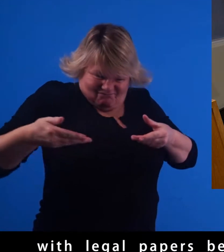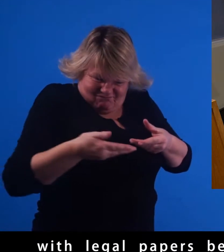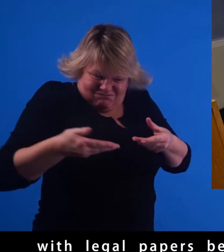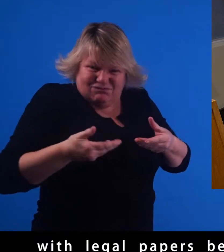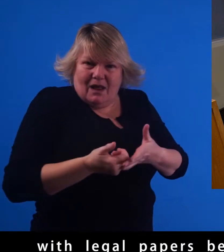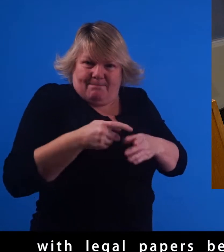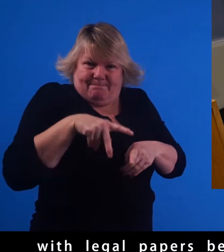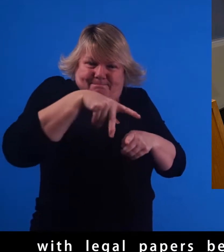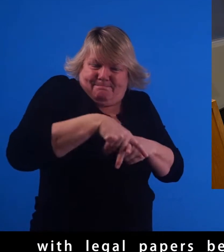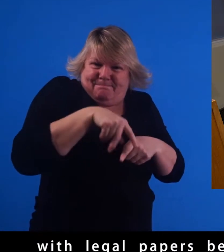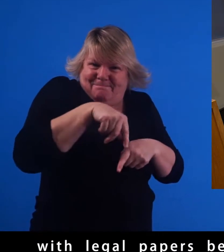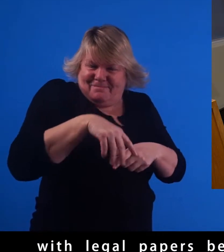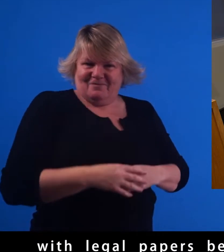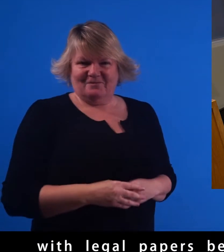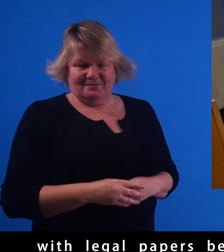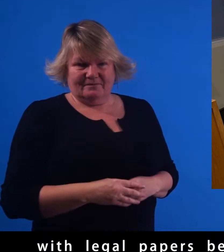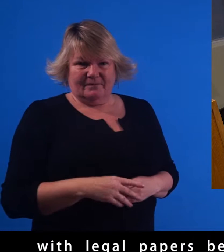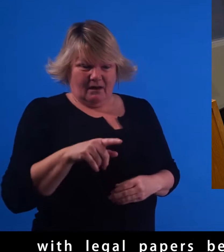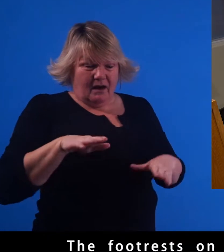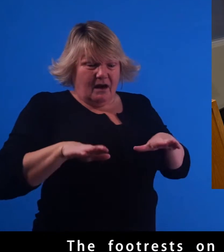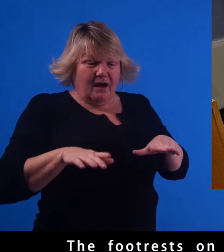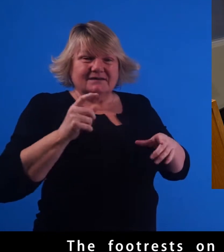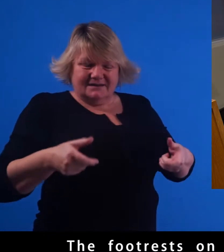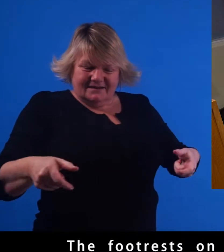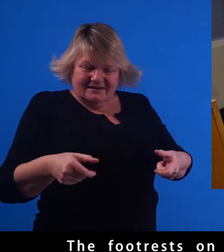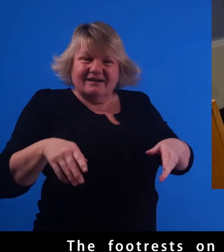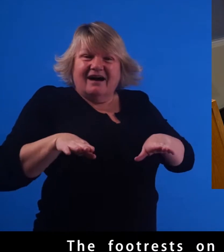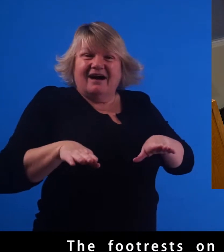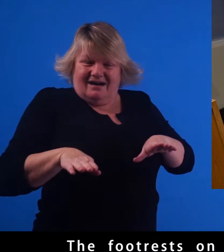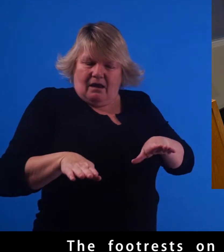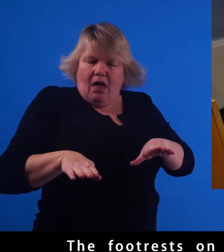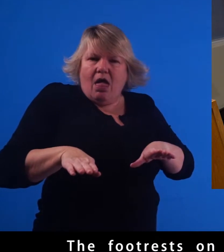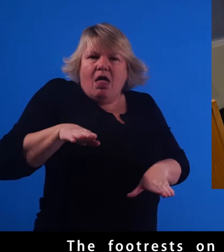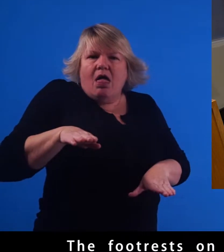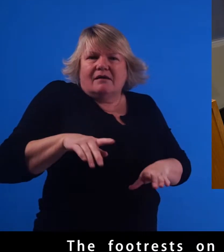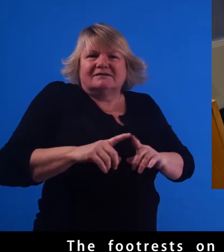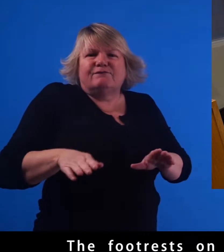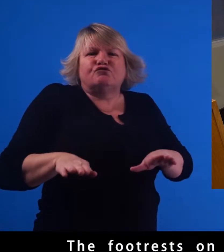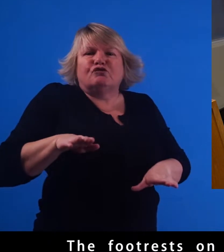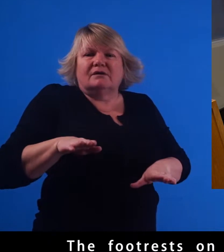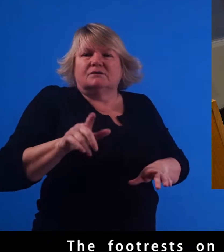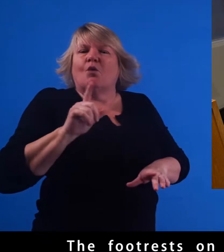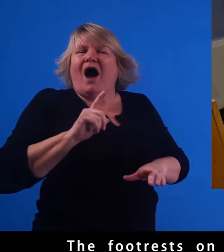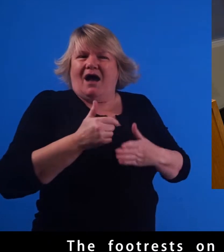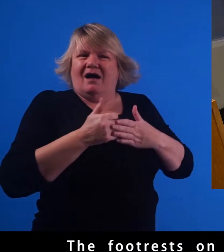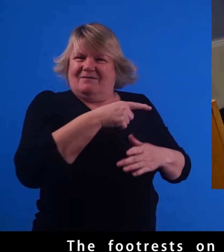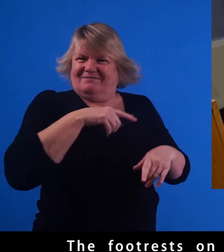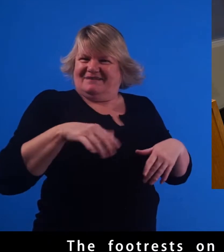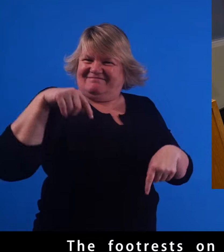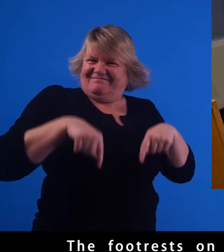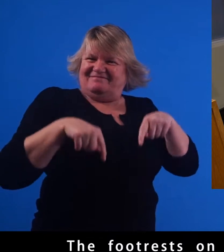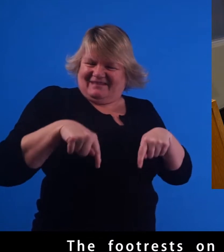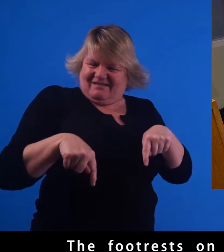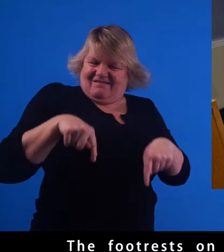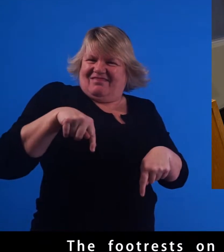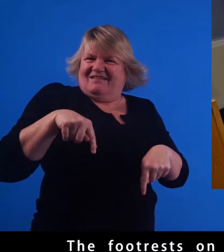stuffed into a pad in the seat to act as a cushion. The footrests on either side are fixed at different heights